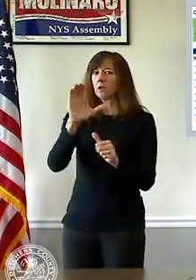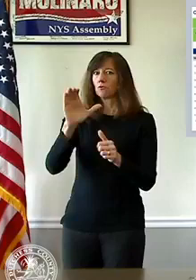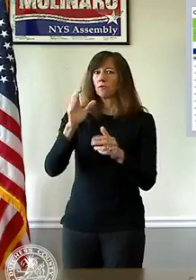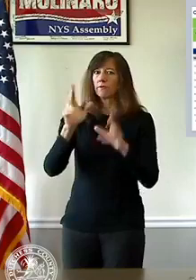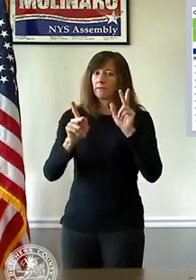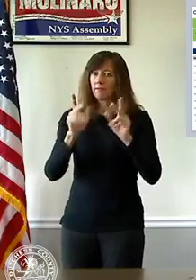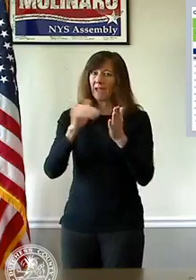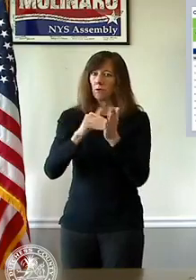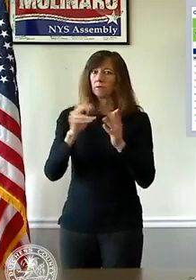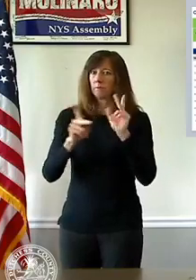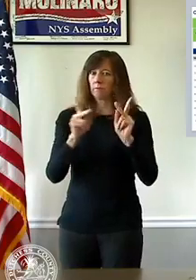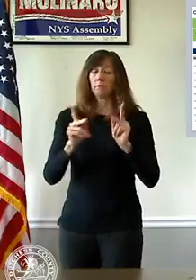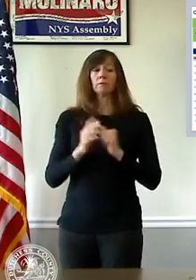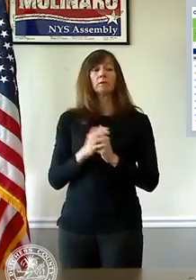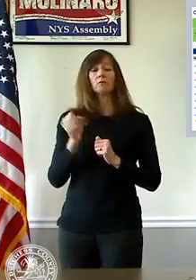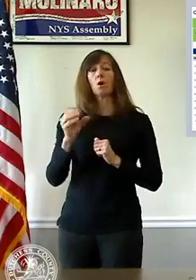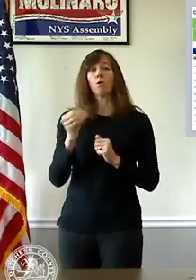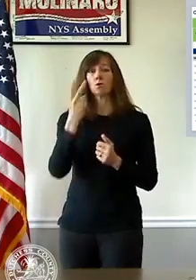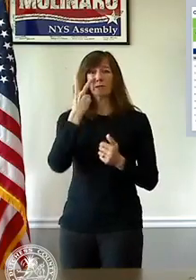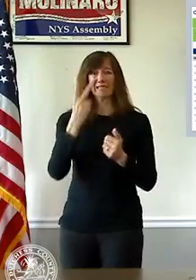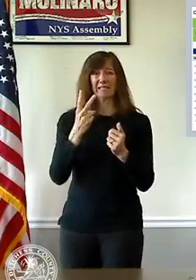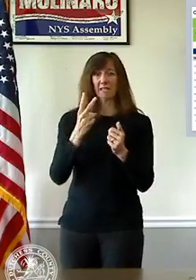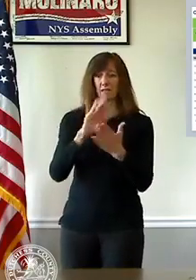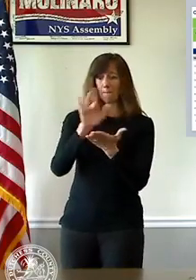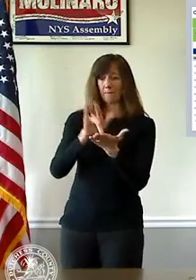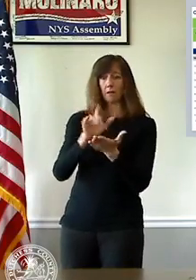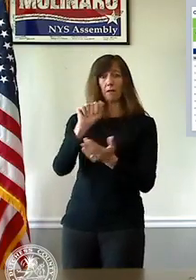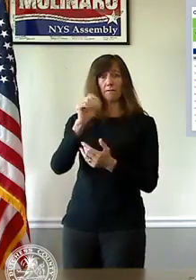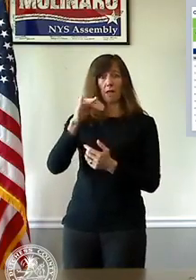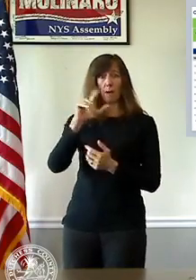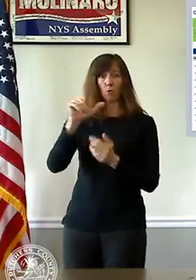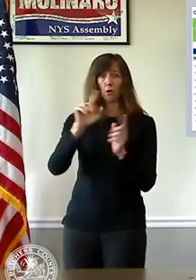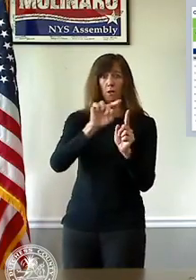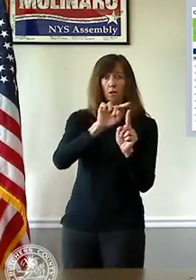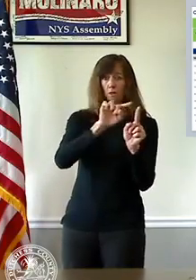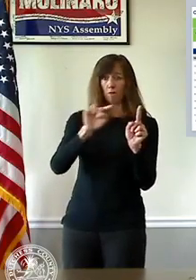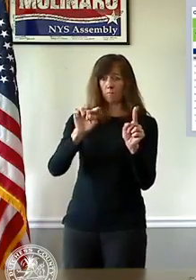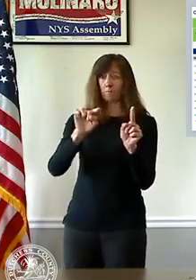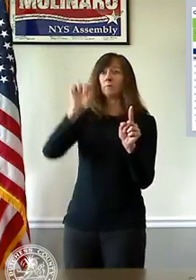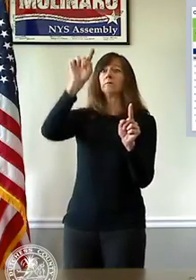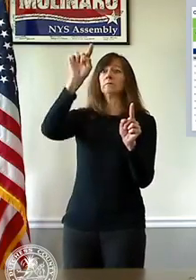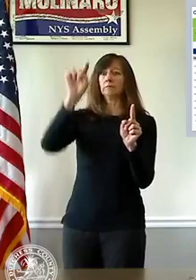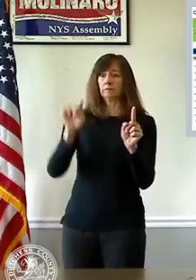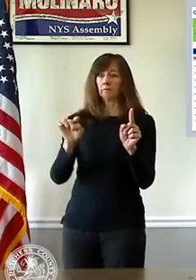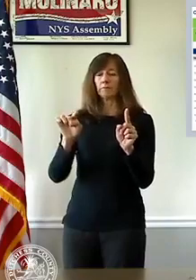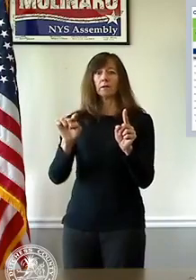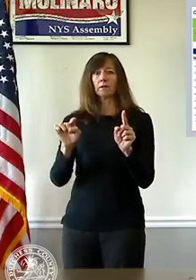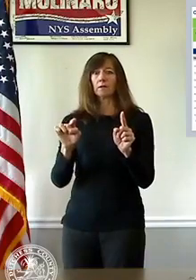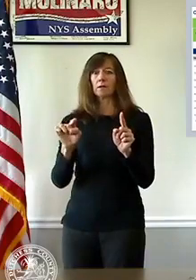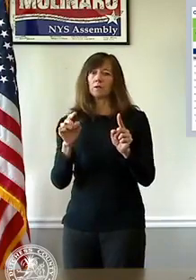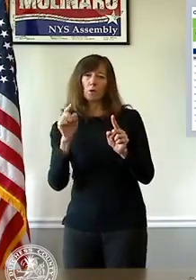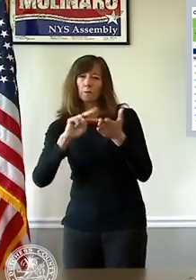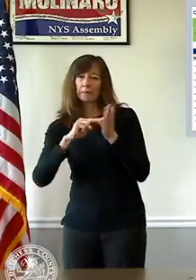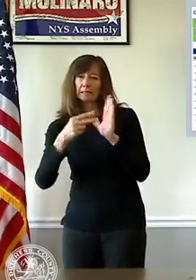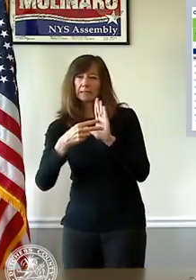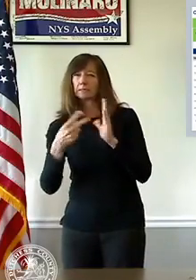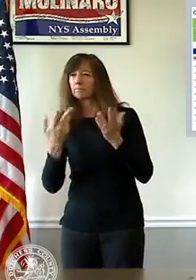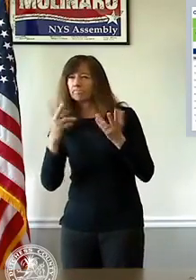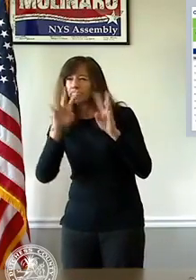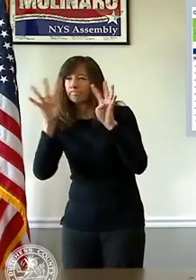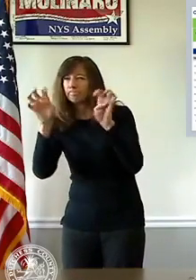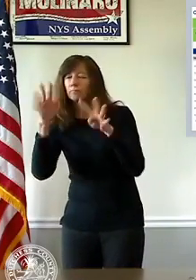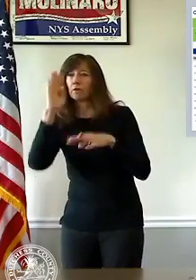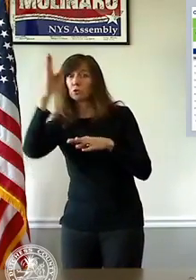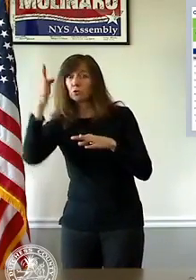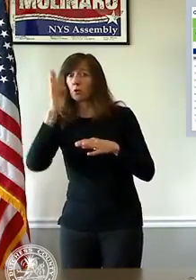in the middle of April. The question, of course, moving forward is, will we see a bit of an incline again? However, everything we see, and this